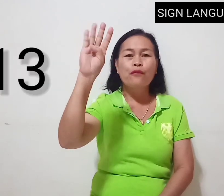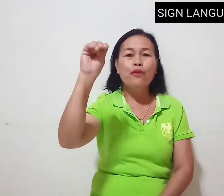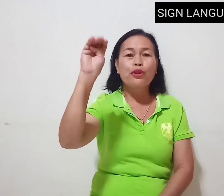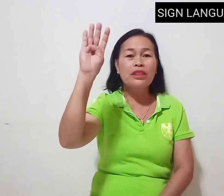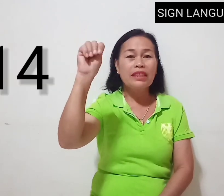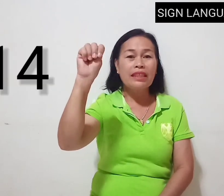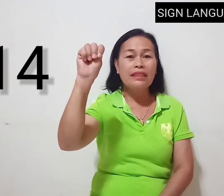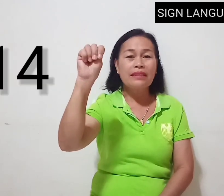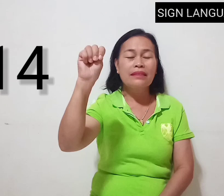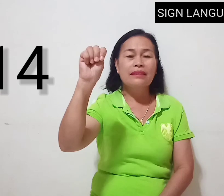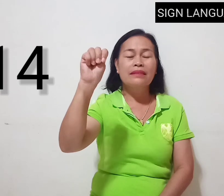14,